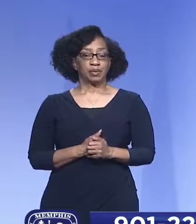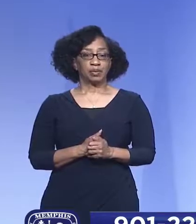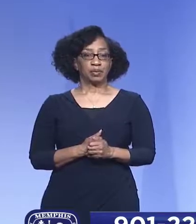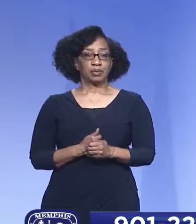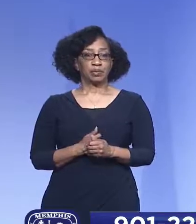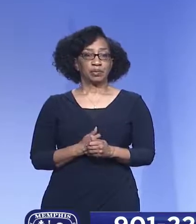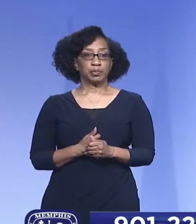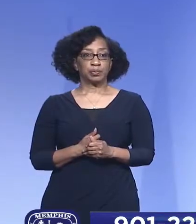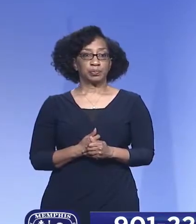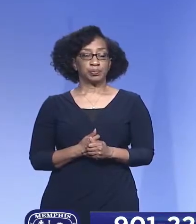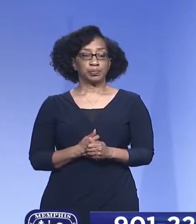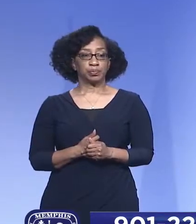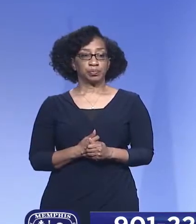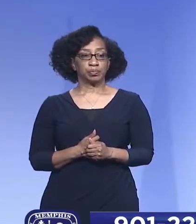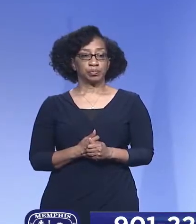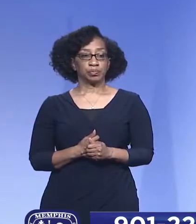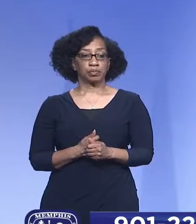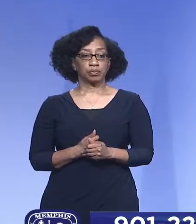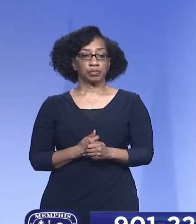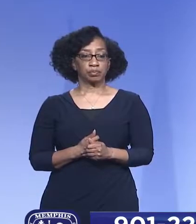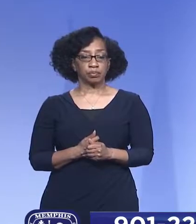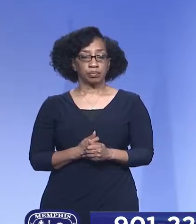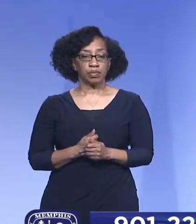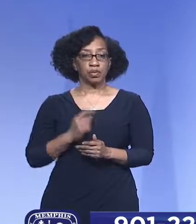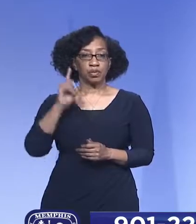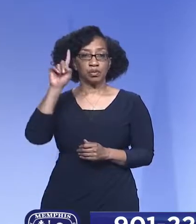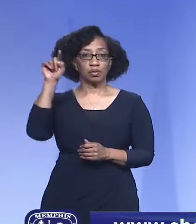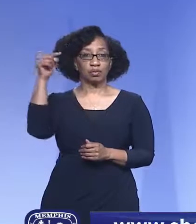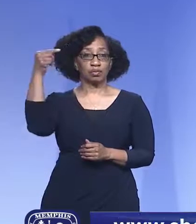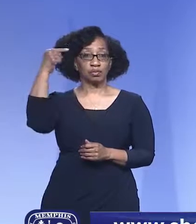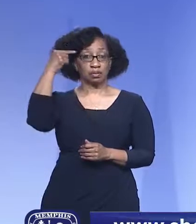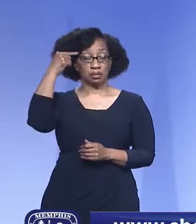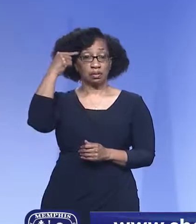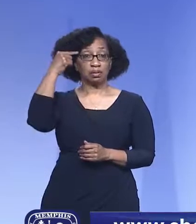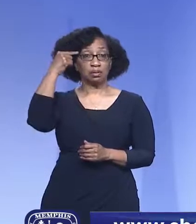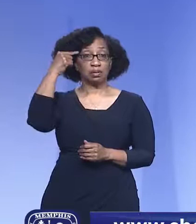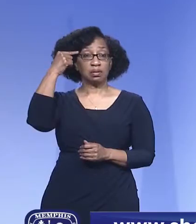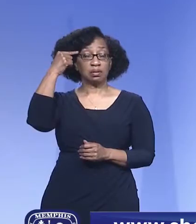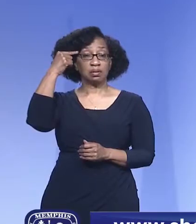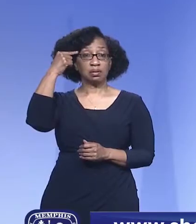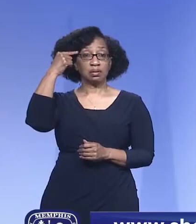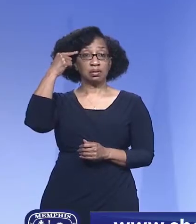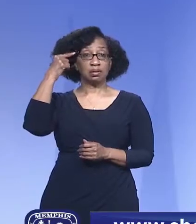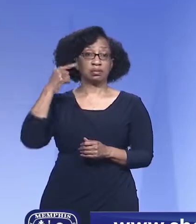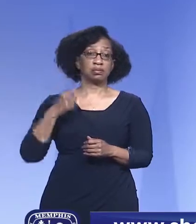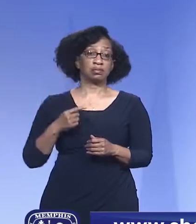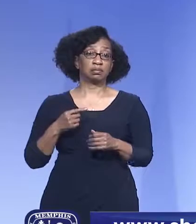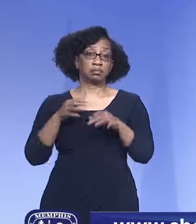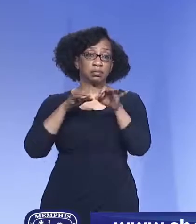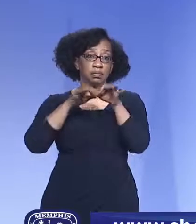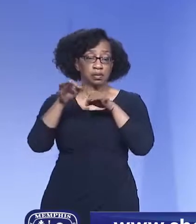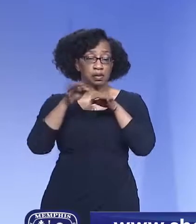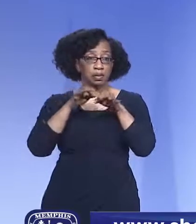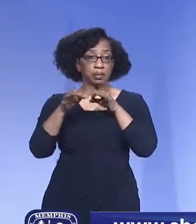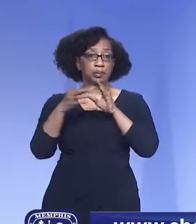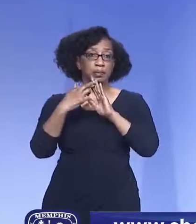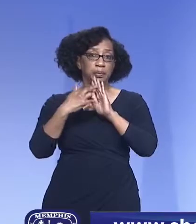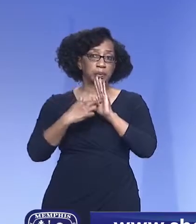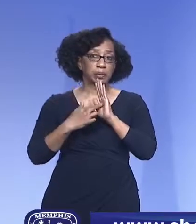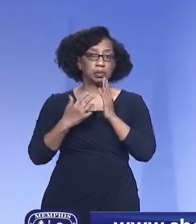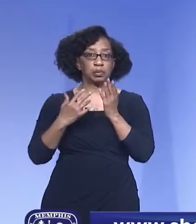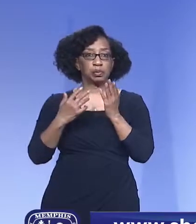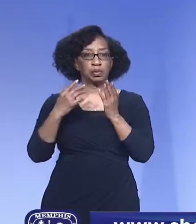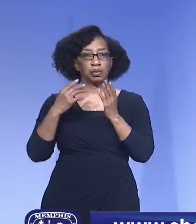that the government once have made it very clear that